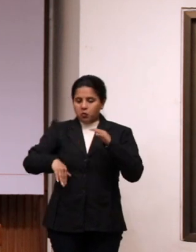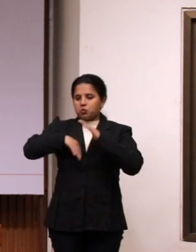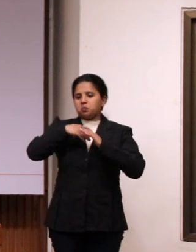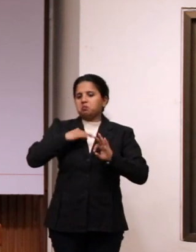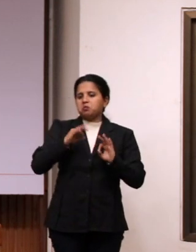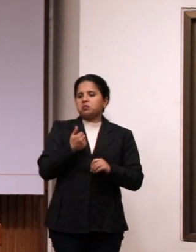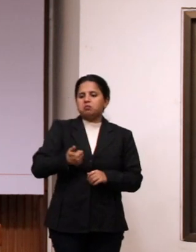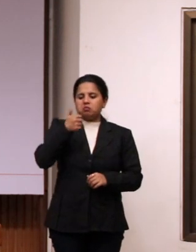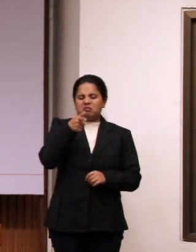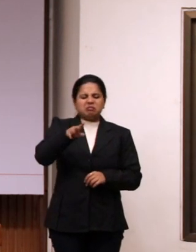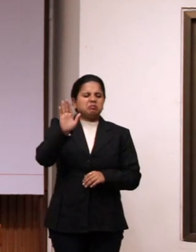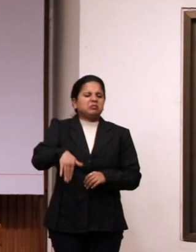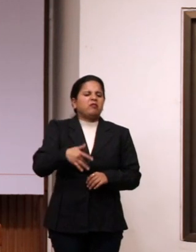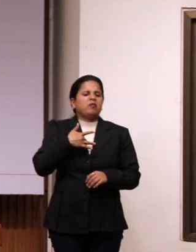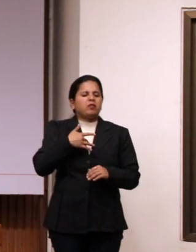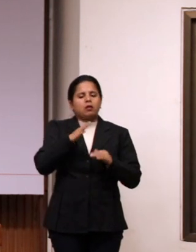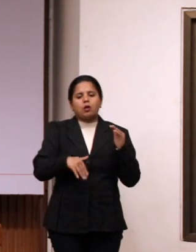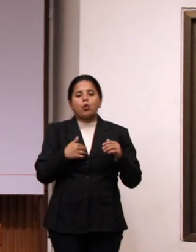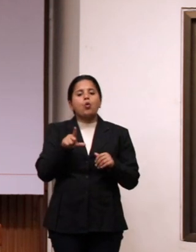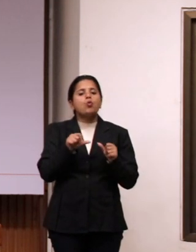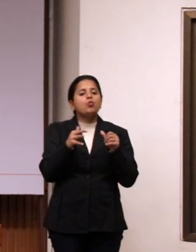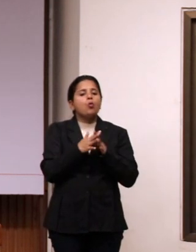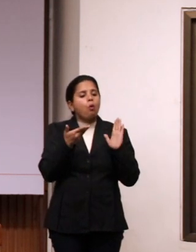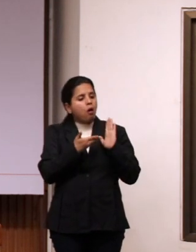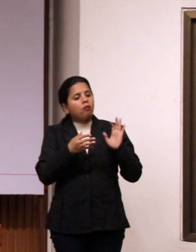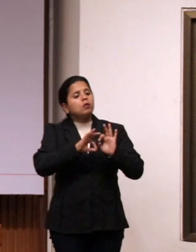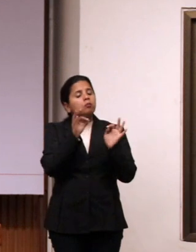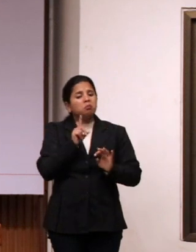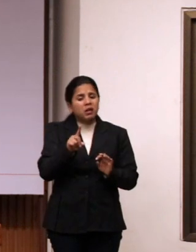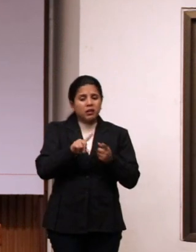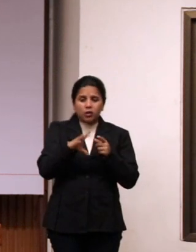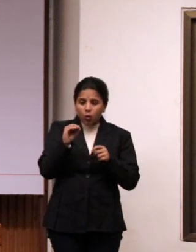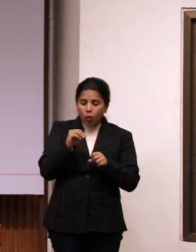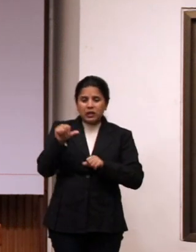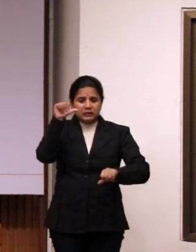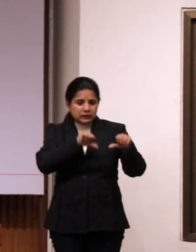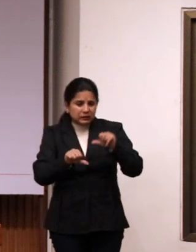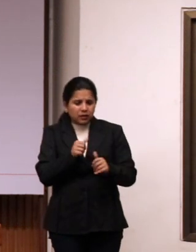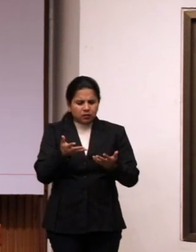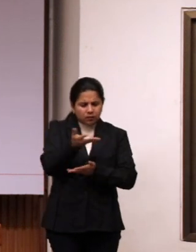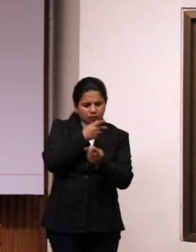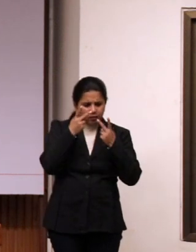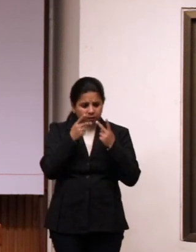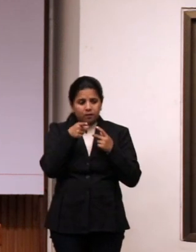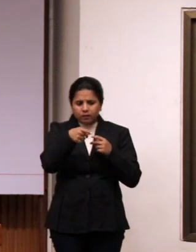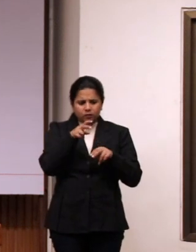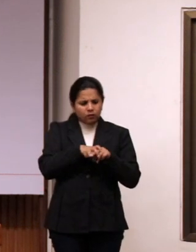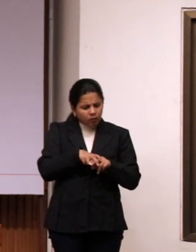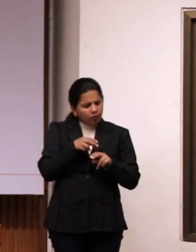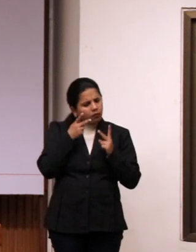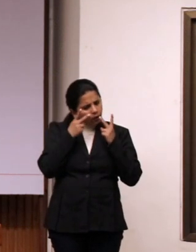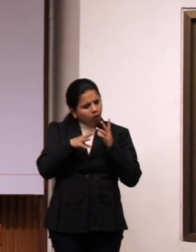primates, and whatever we think, that become law. But I tell you, ecology is science of interaction. You sit there, learn,